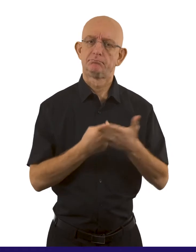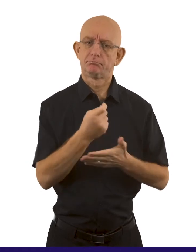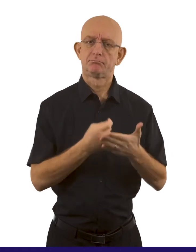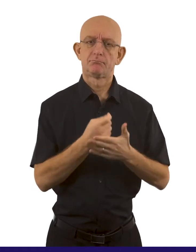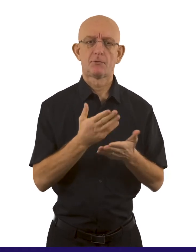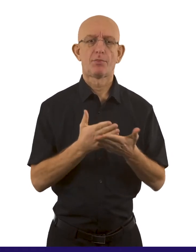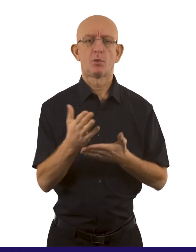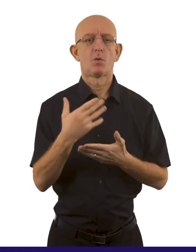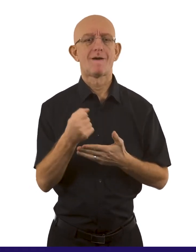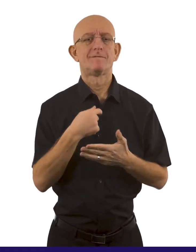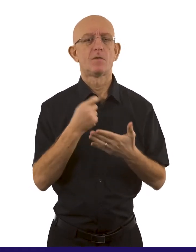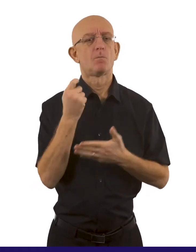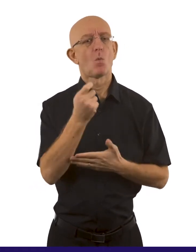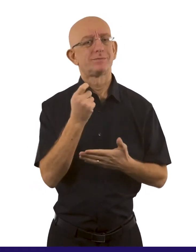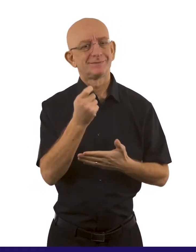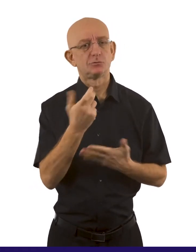Buying it with help of a mortgage or loan?